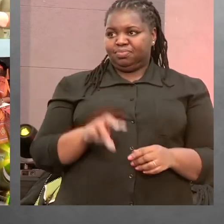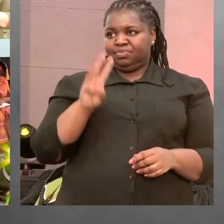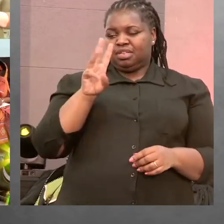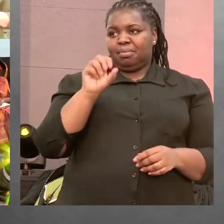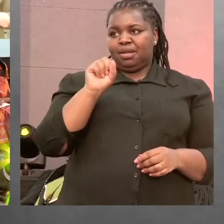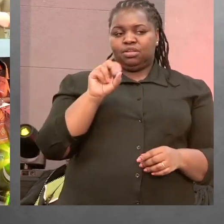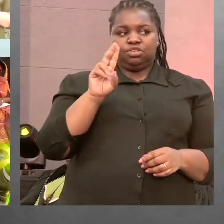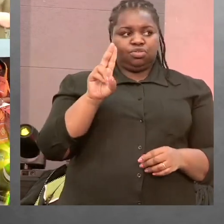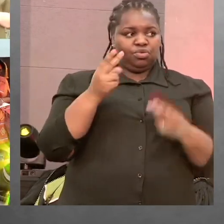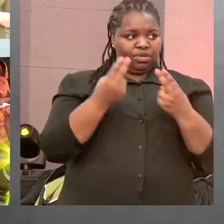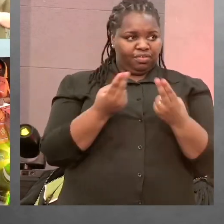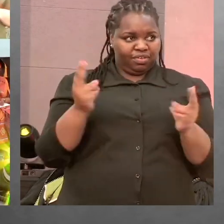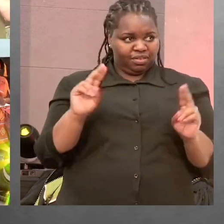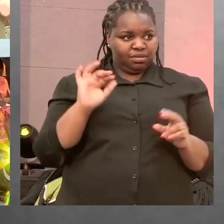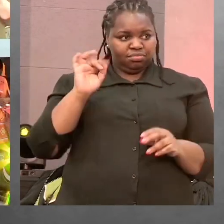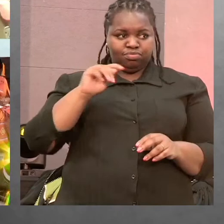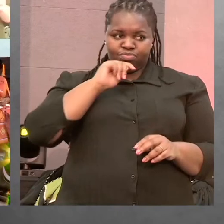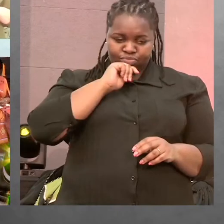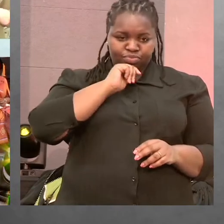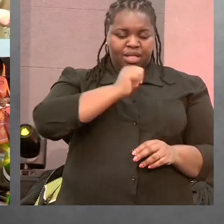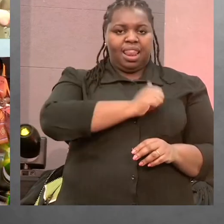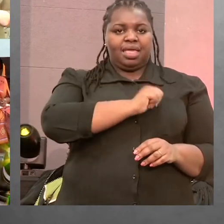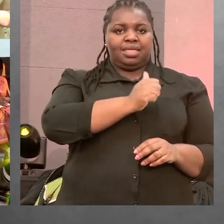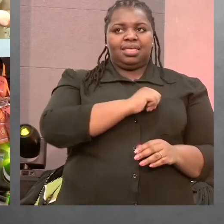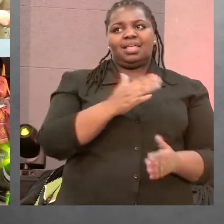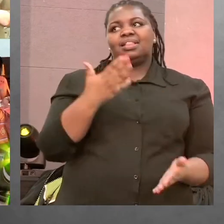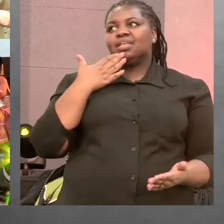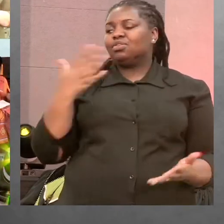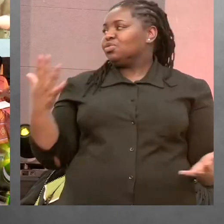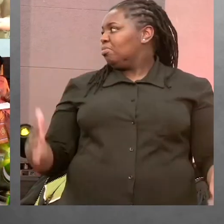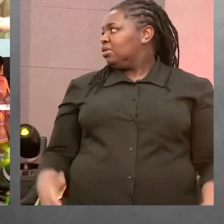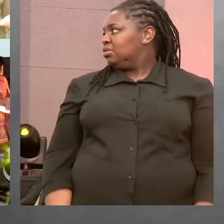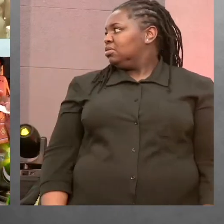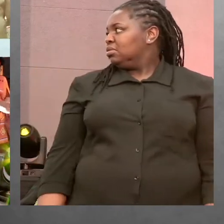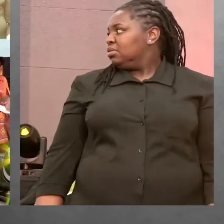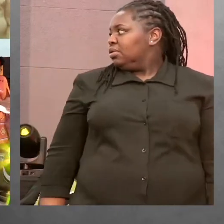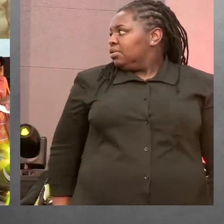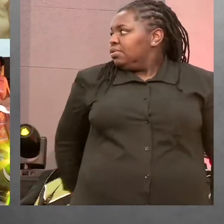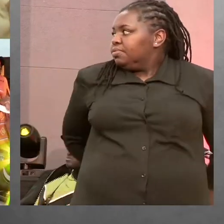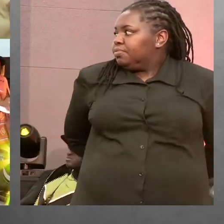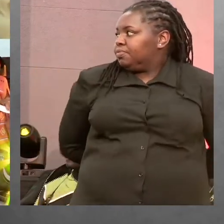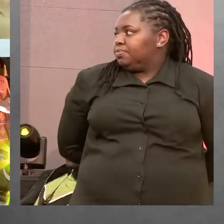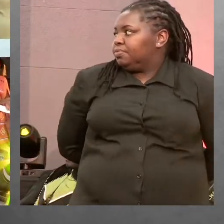Sisulu University is indeed lucky. I thank you.